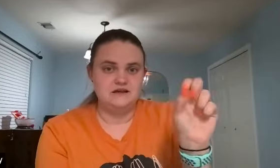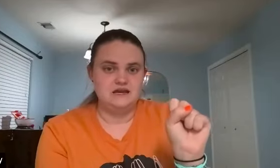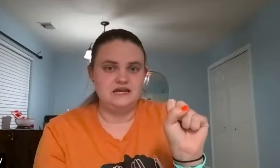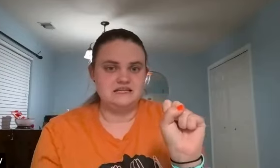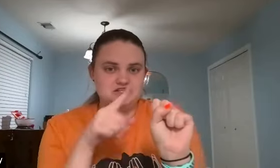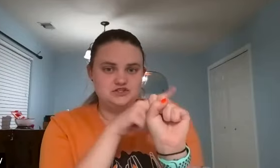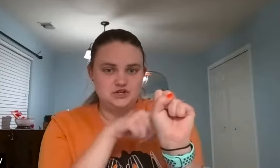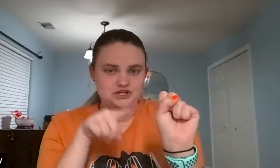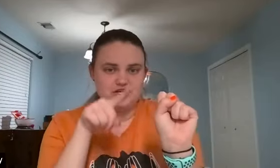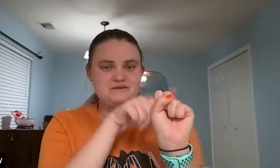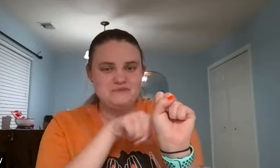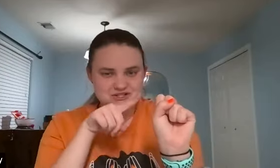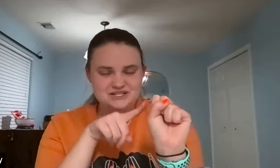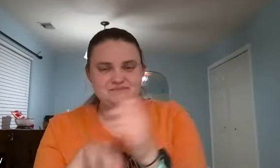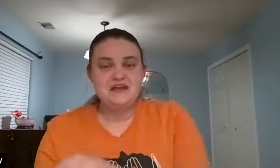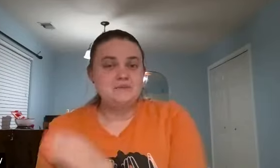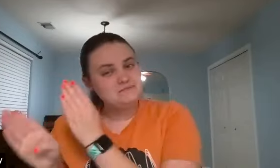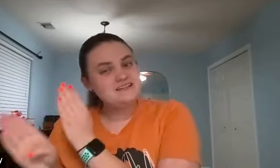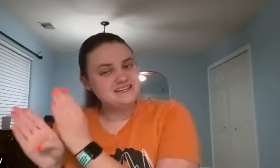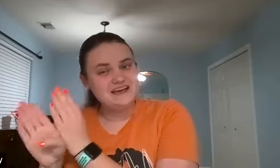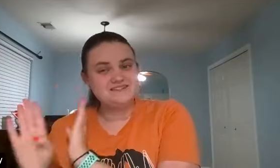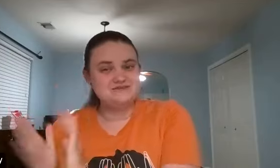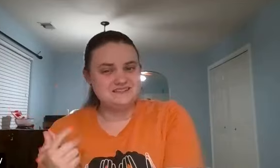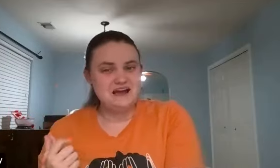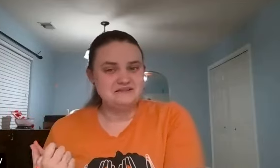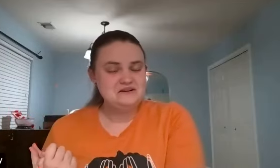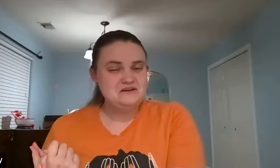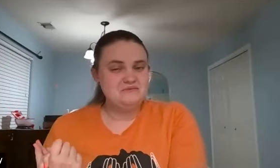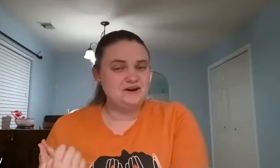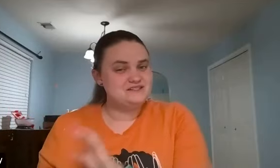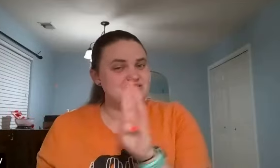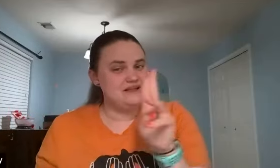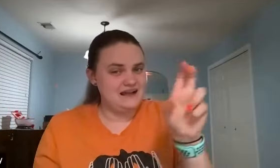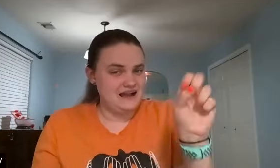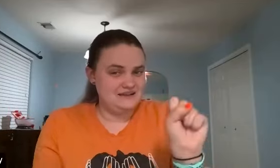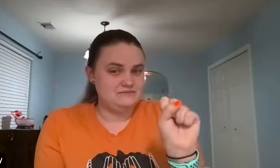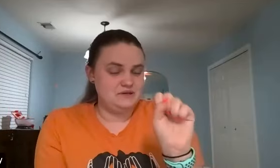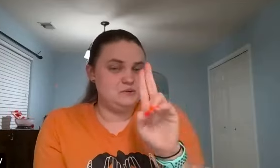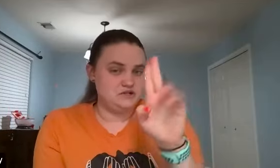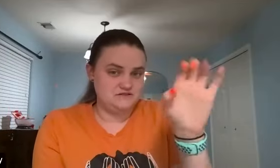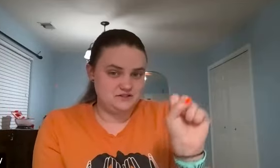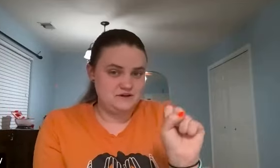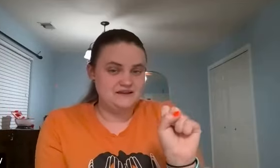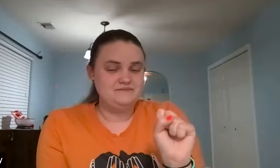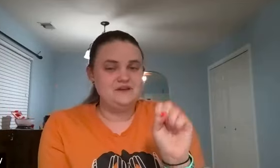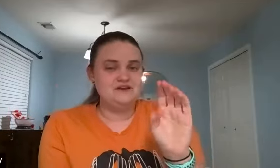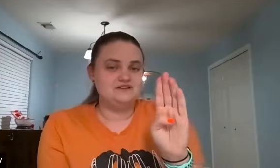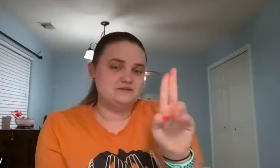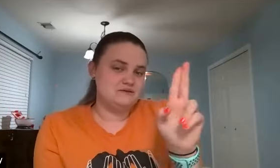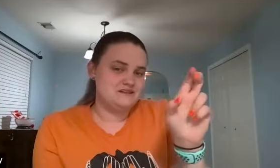And it's that circular motion. I mean, bus does have its own sign, but also like people will just finger spell it. So it's always kind of